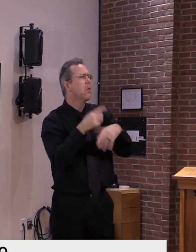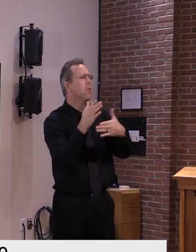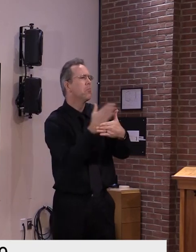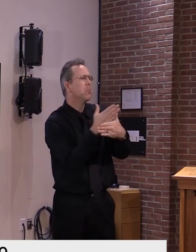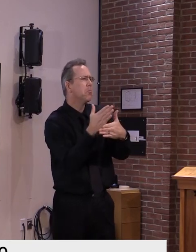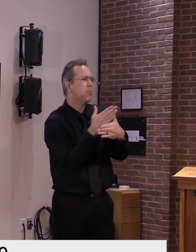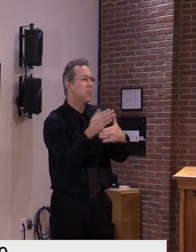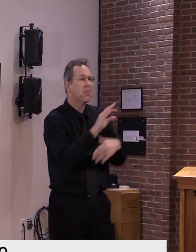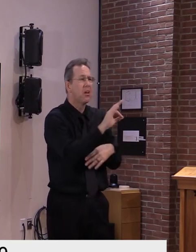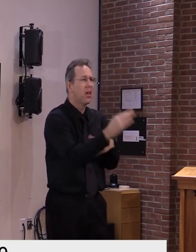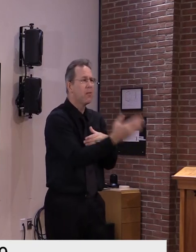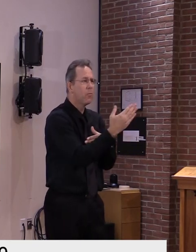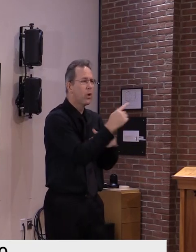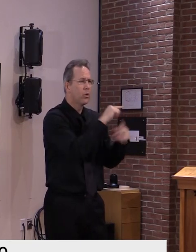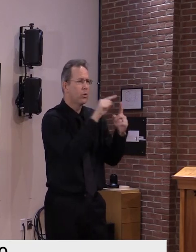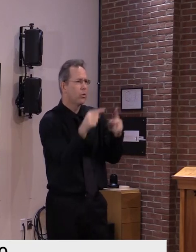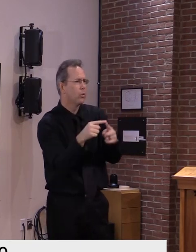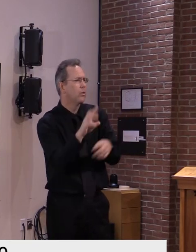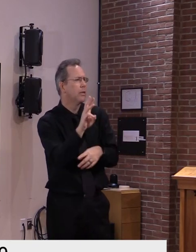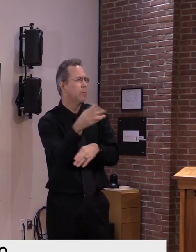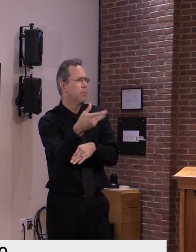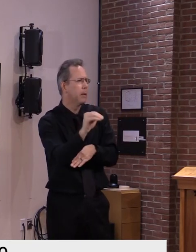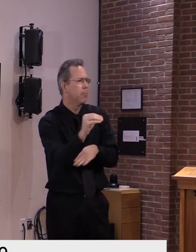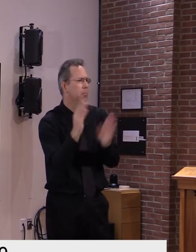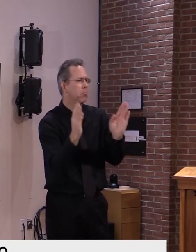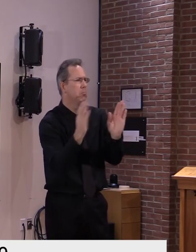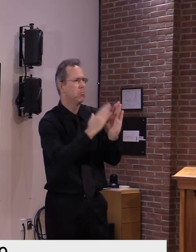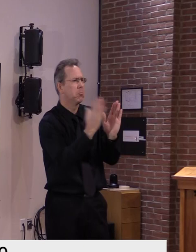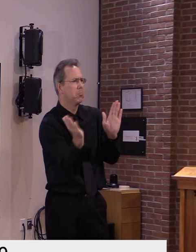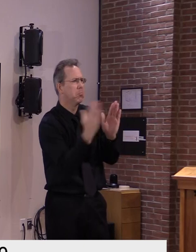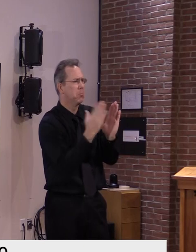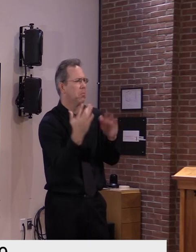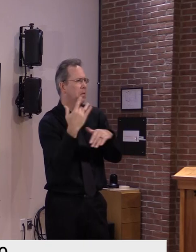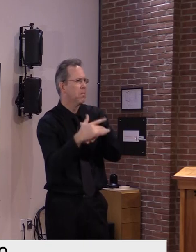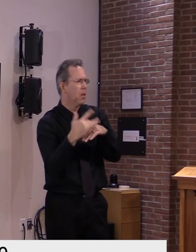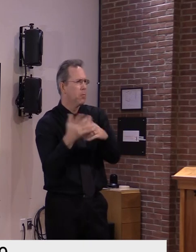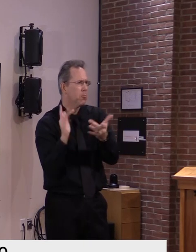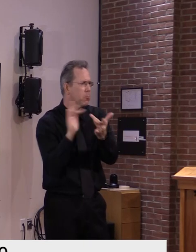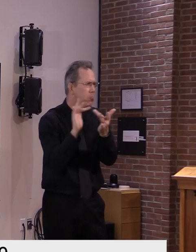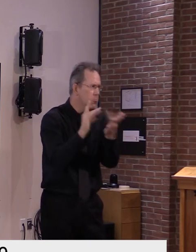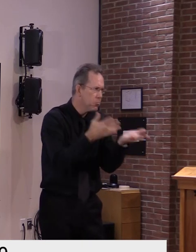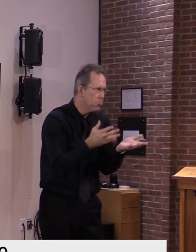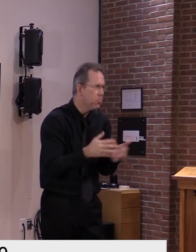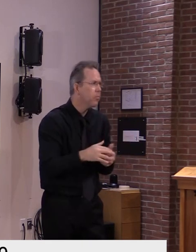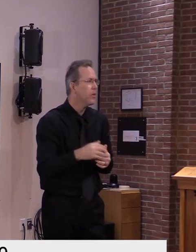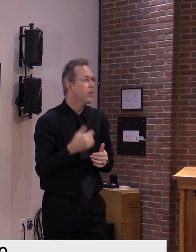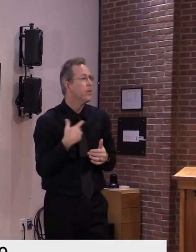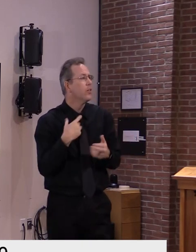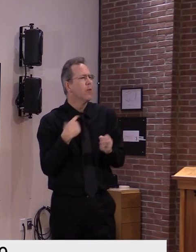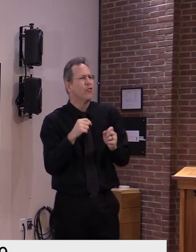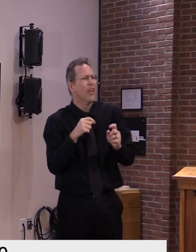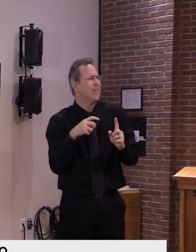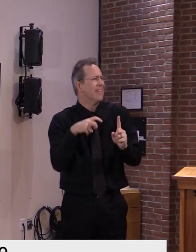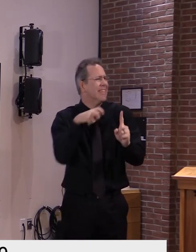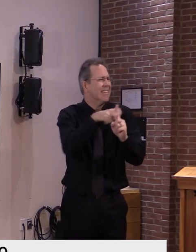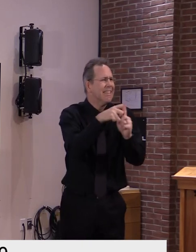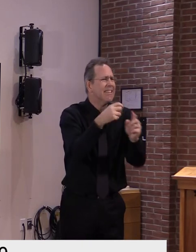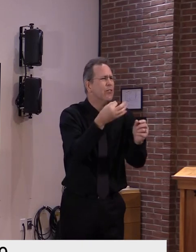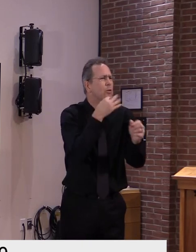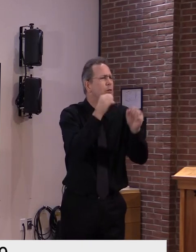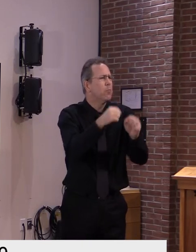new communication tool, Vermonters can start preparing quickly to take steps to protect themselves and others around